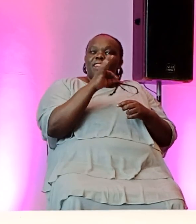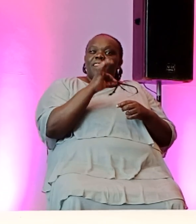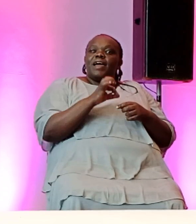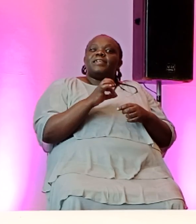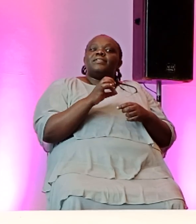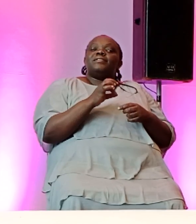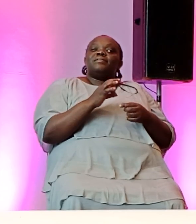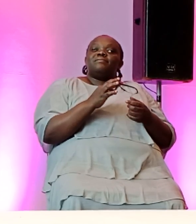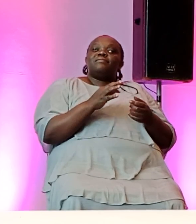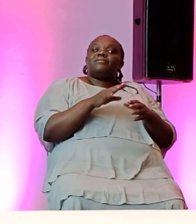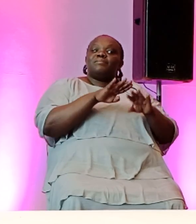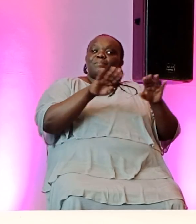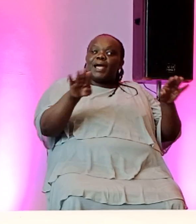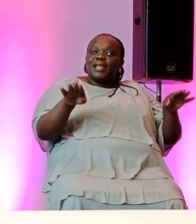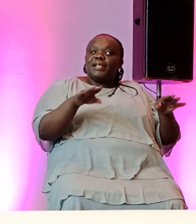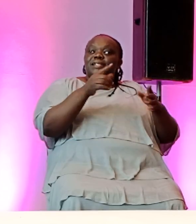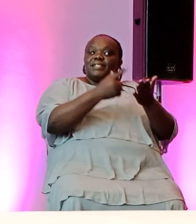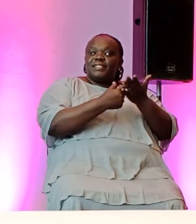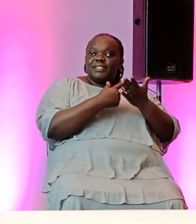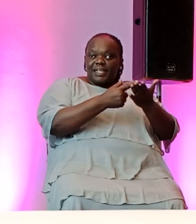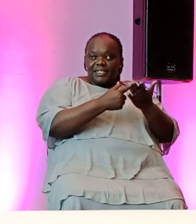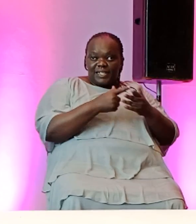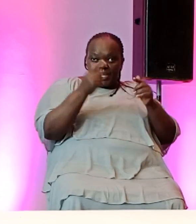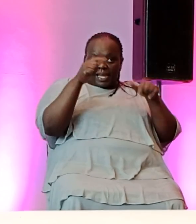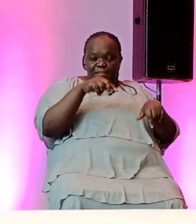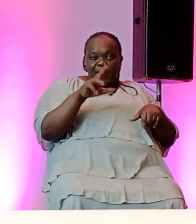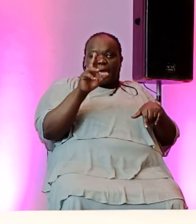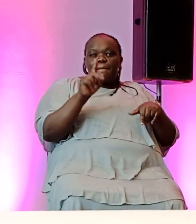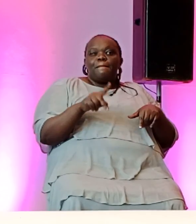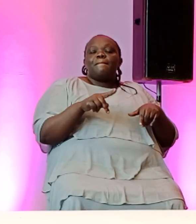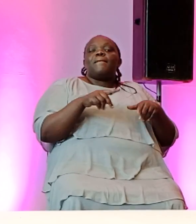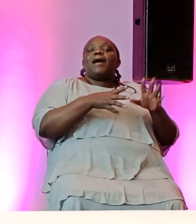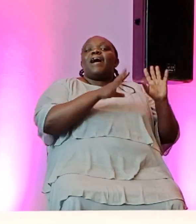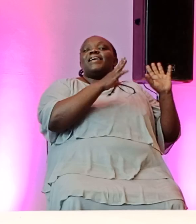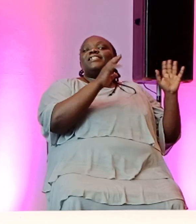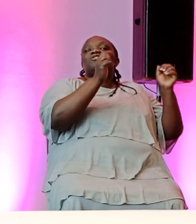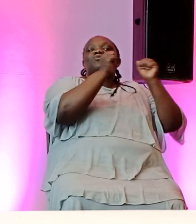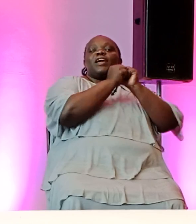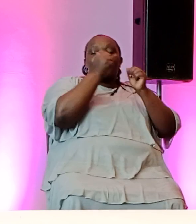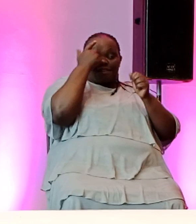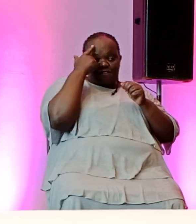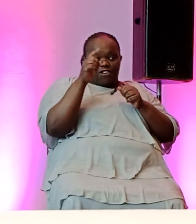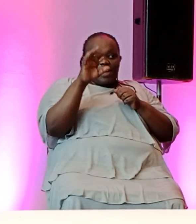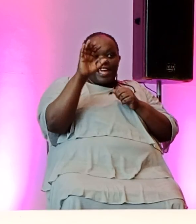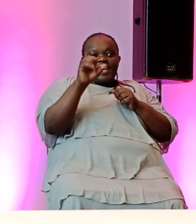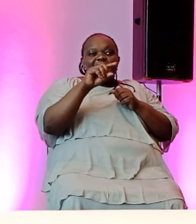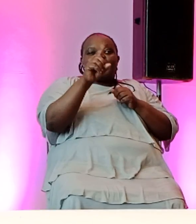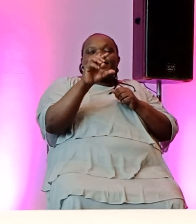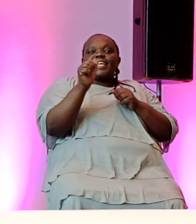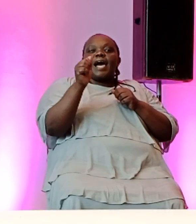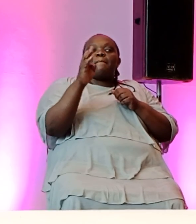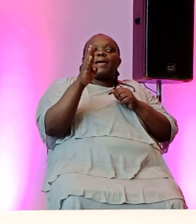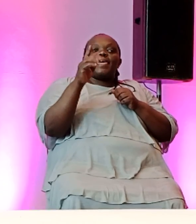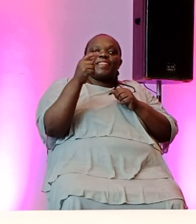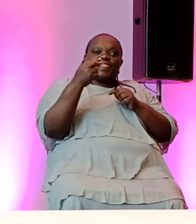and we do have some panel discussions coming up. So please put your hands together for Elizabeth